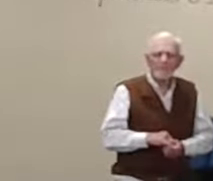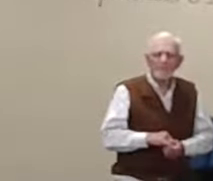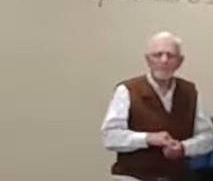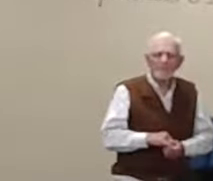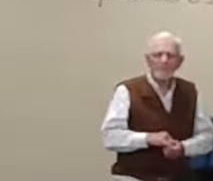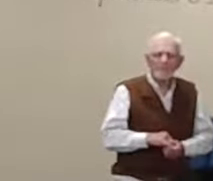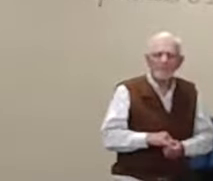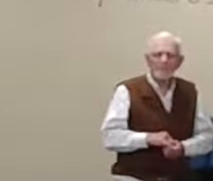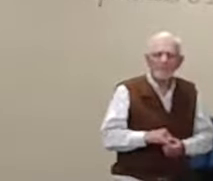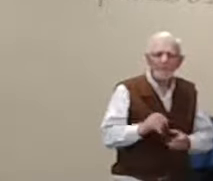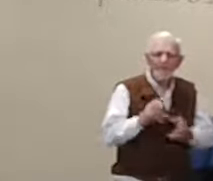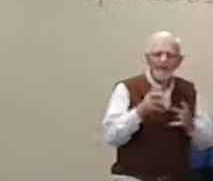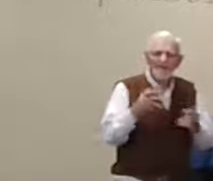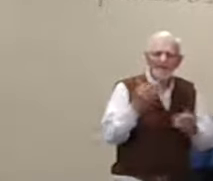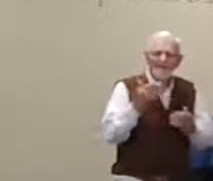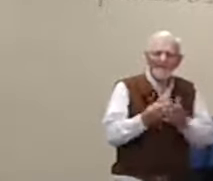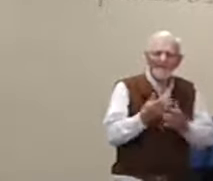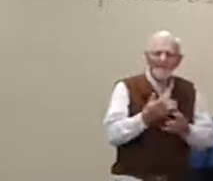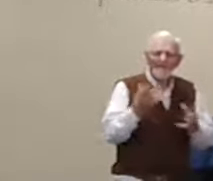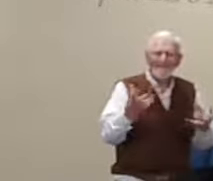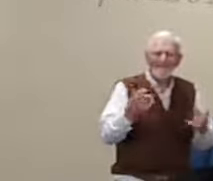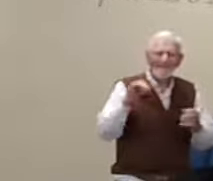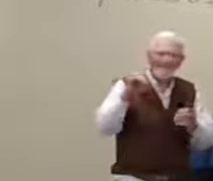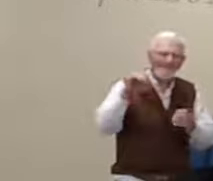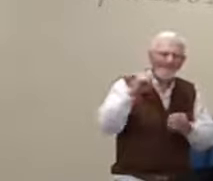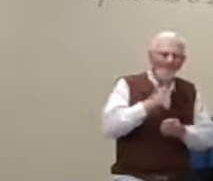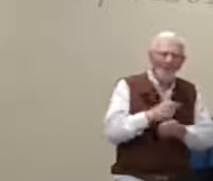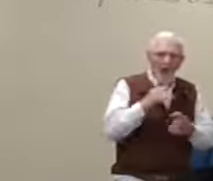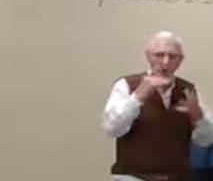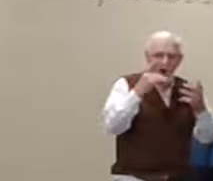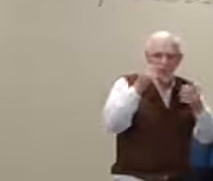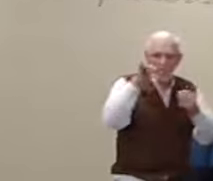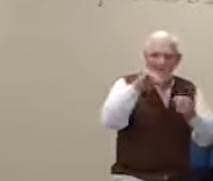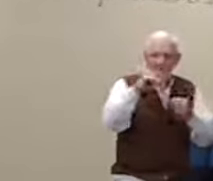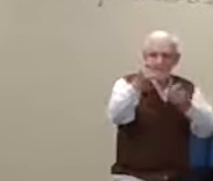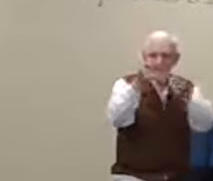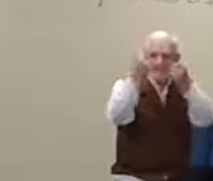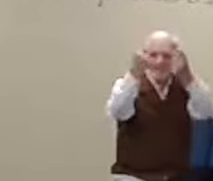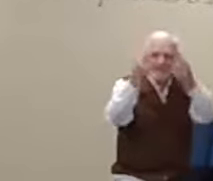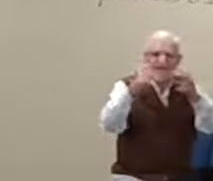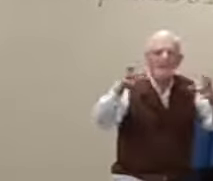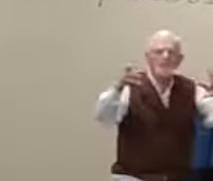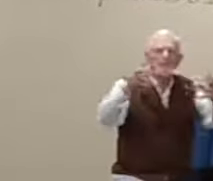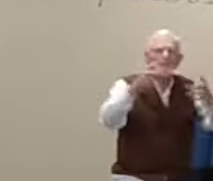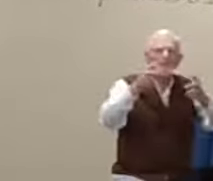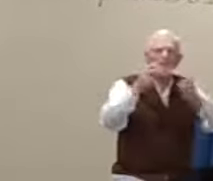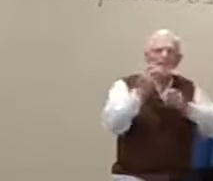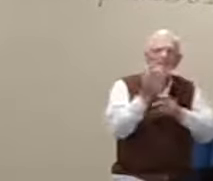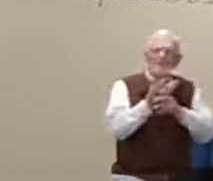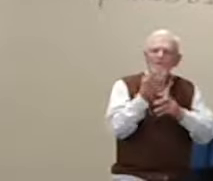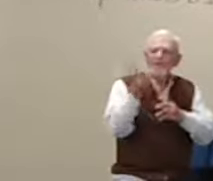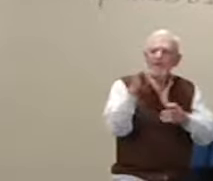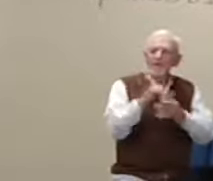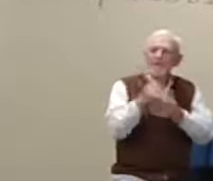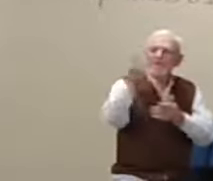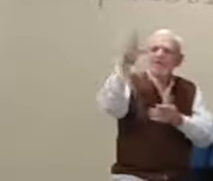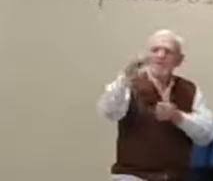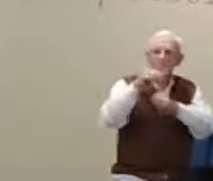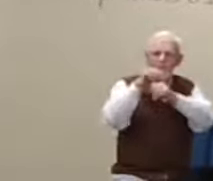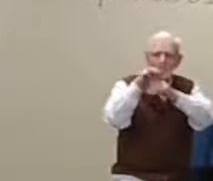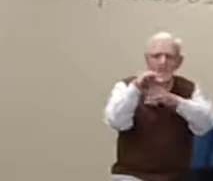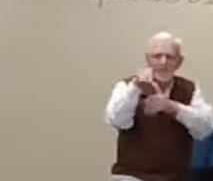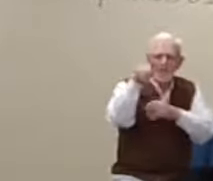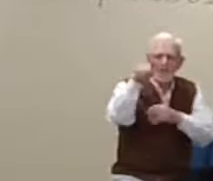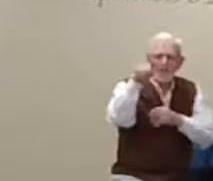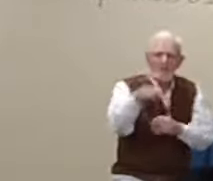Well, that's a lot of good stuff today. I hope you got time to absorb it. I hope you don't try to get all of it. Just get what the Lord gave to you today. Let's stand and we'll